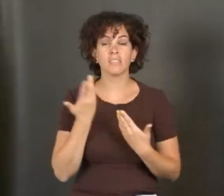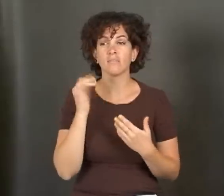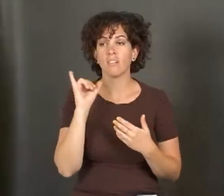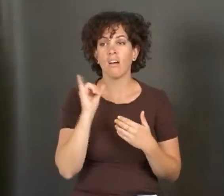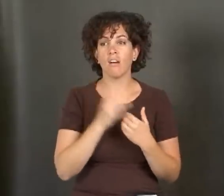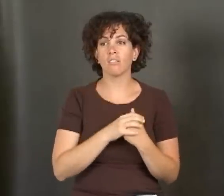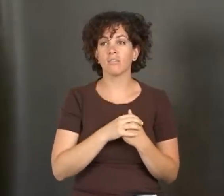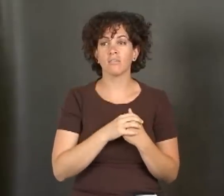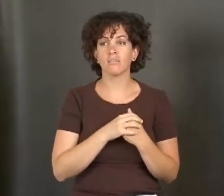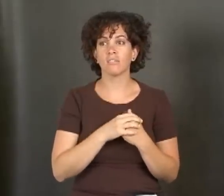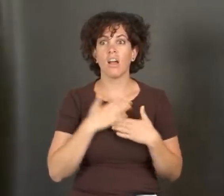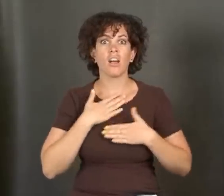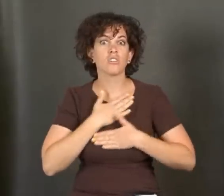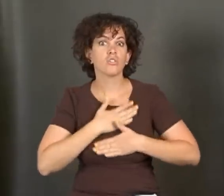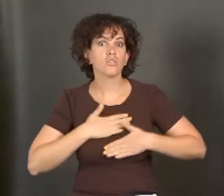Some other hobbies